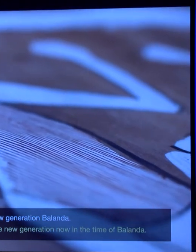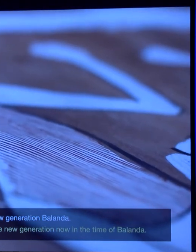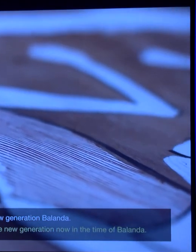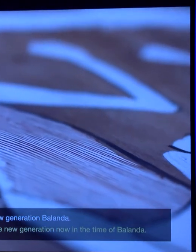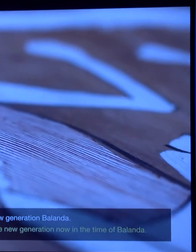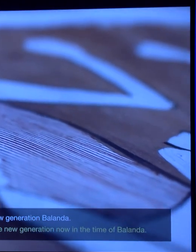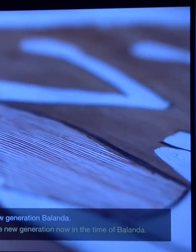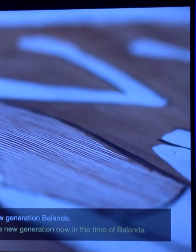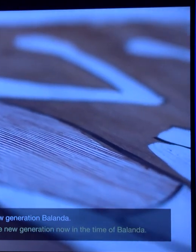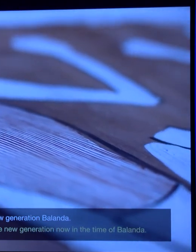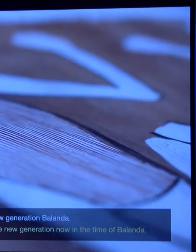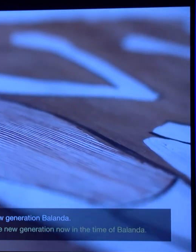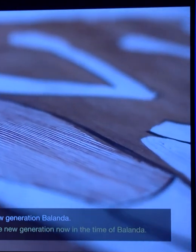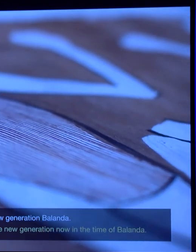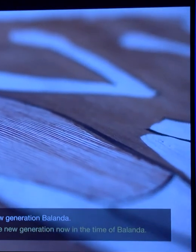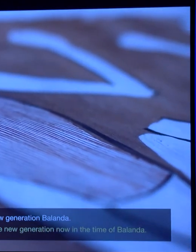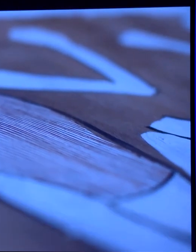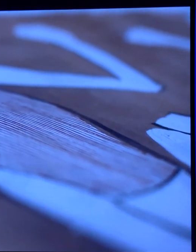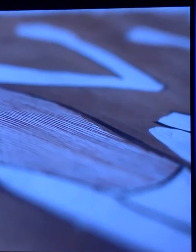new generation parand